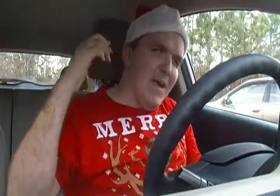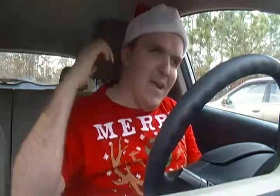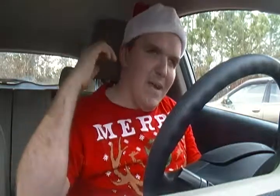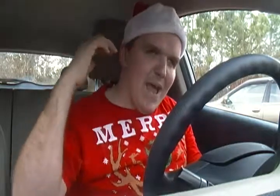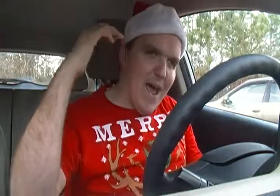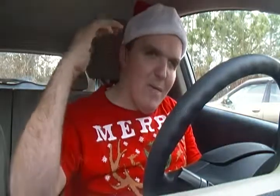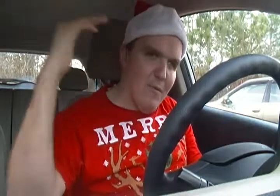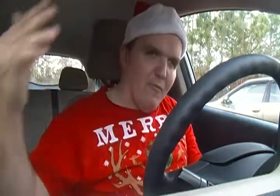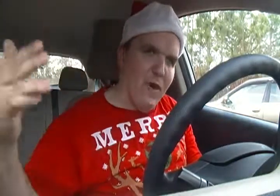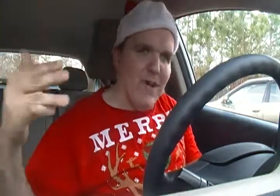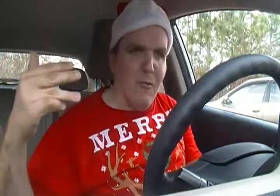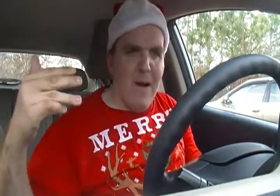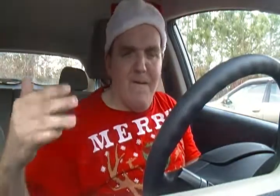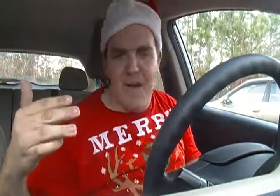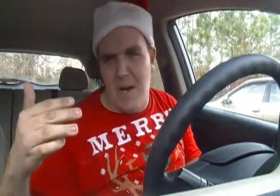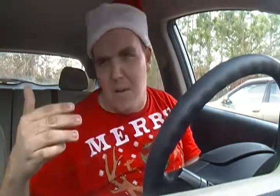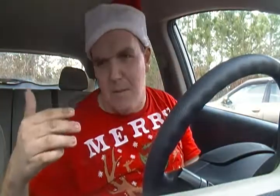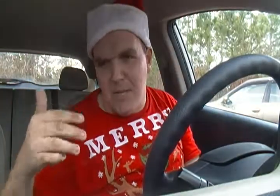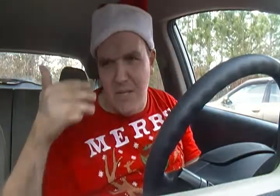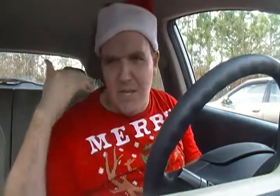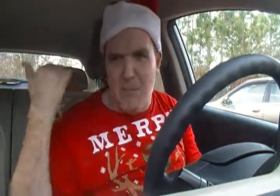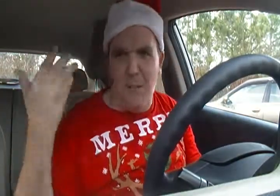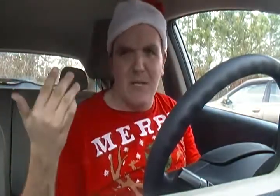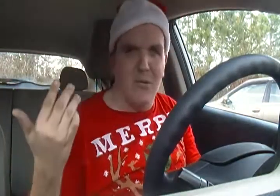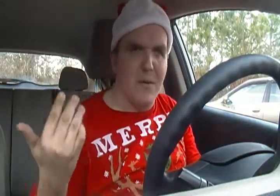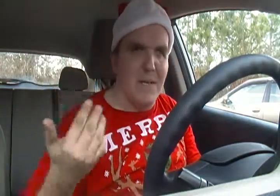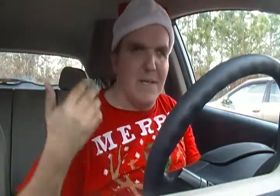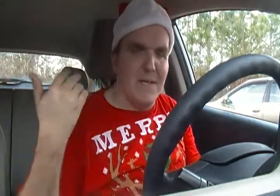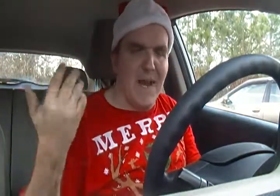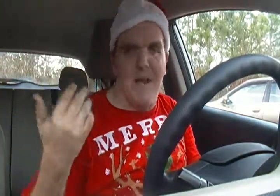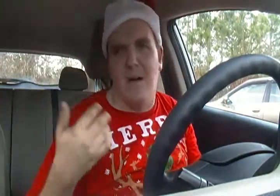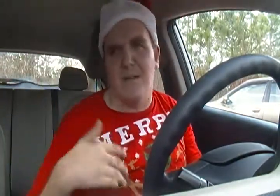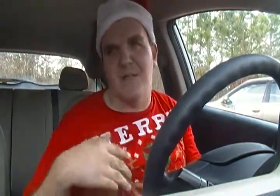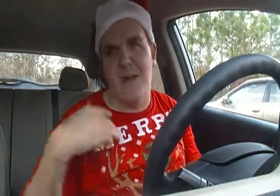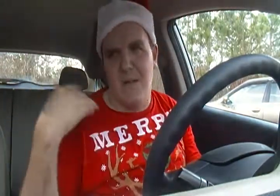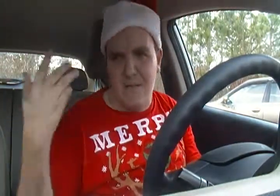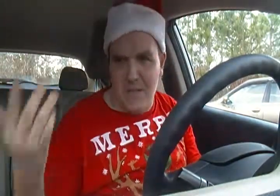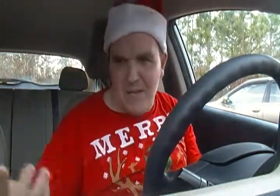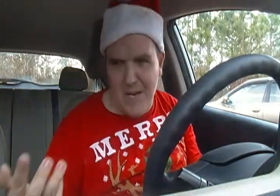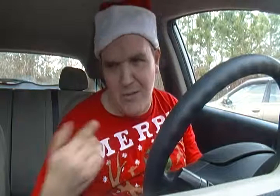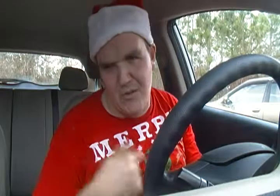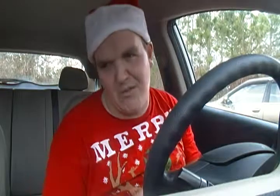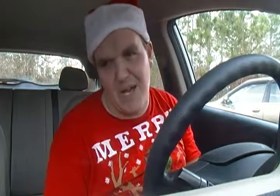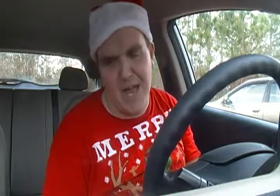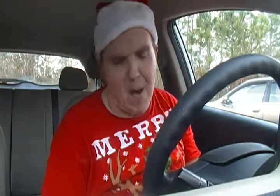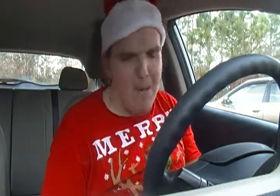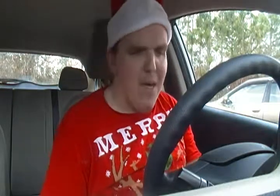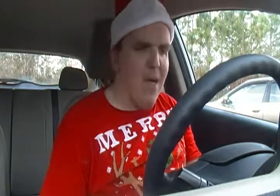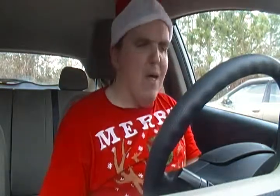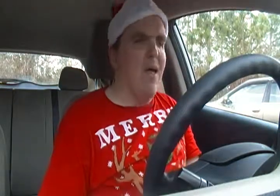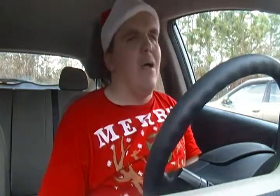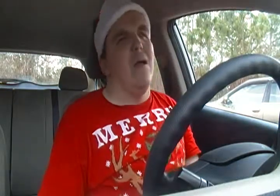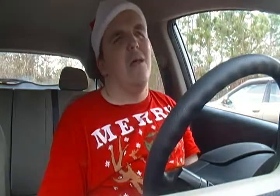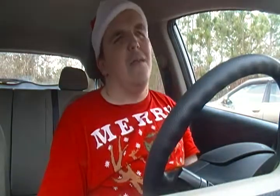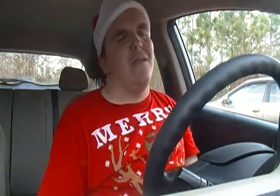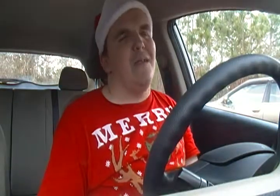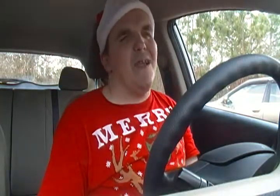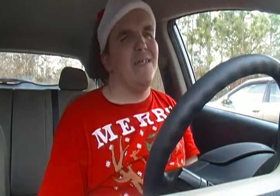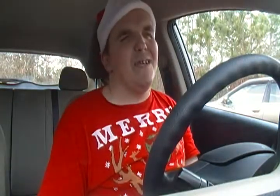then after ralphie um talks to the department the santa claus santa claus telling that he'll shoot his eye out then the next